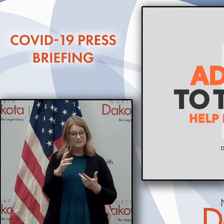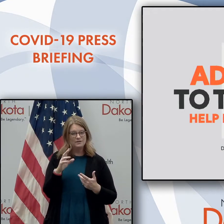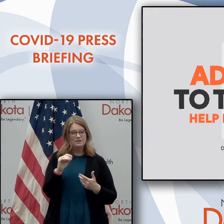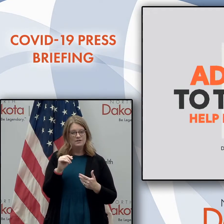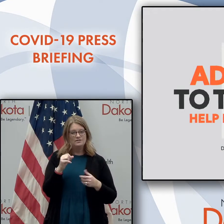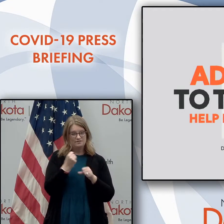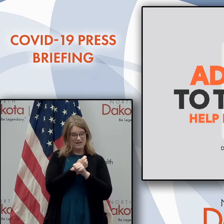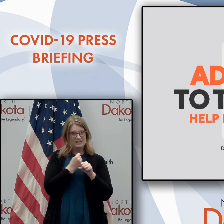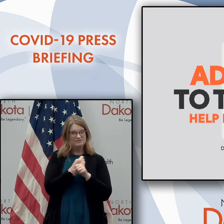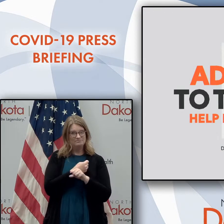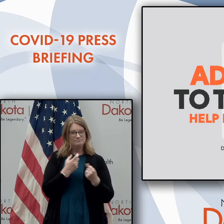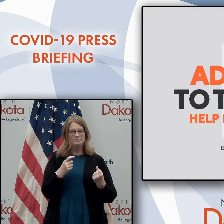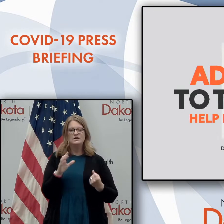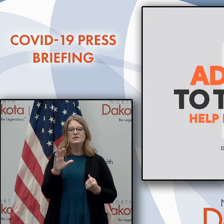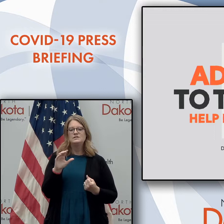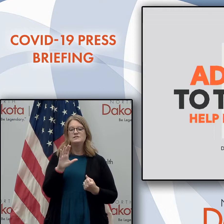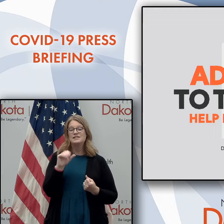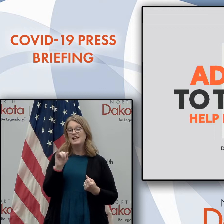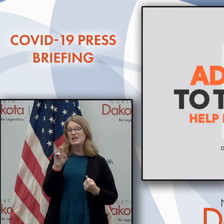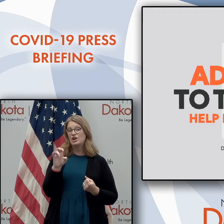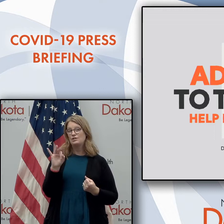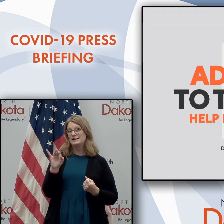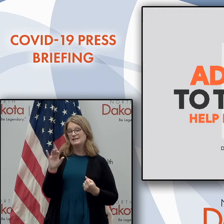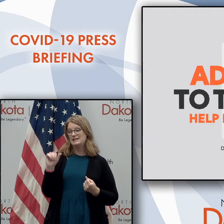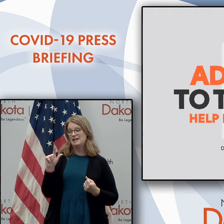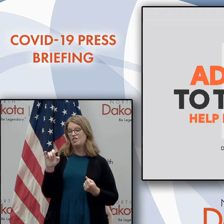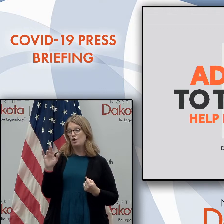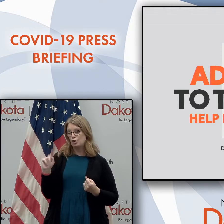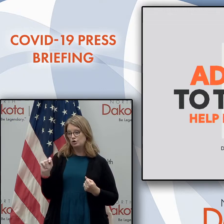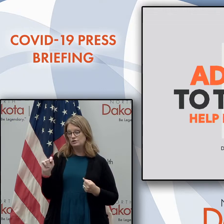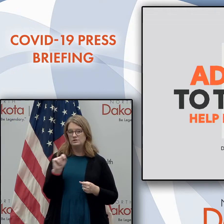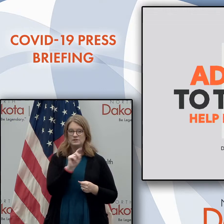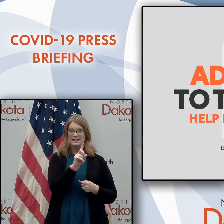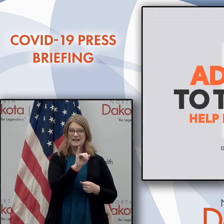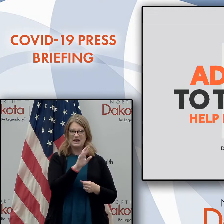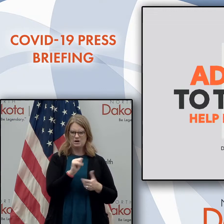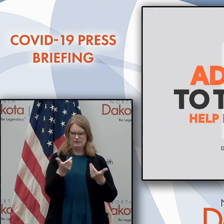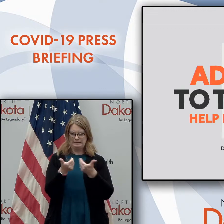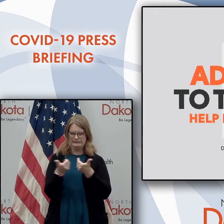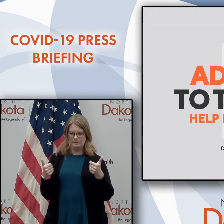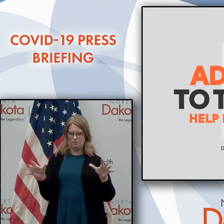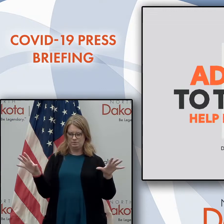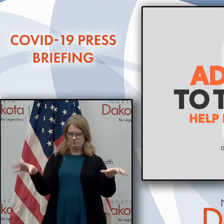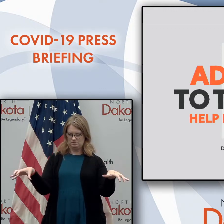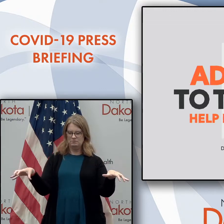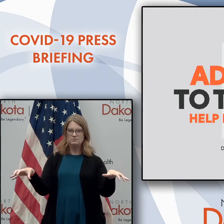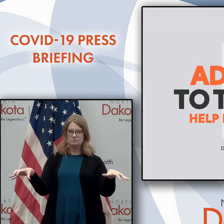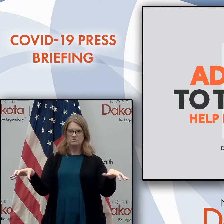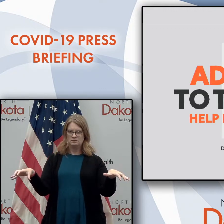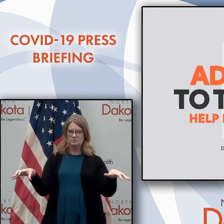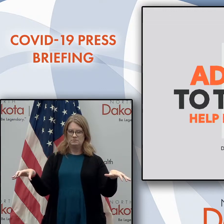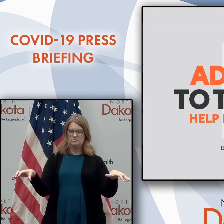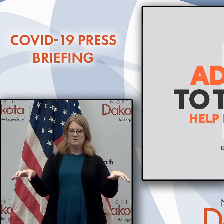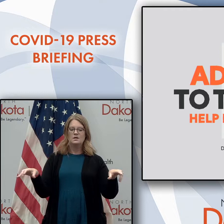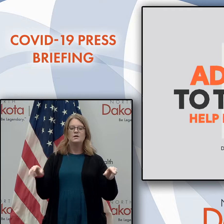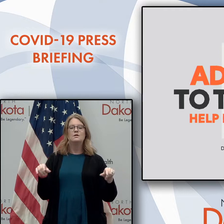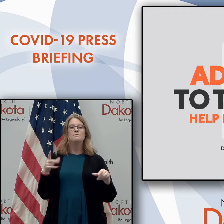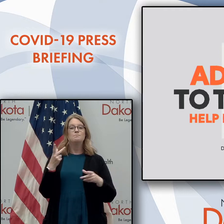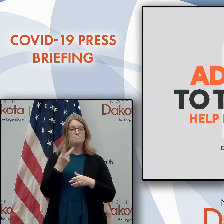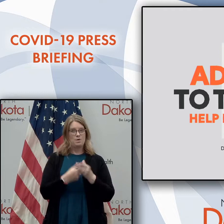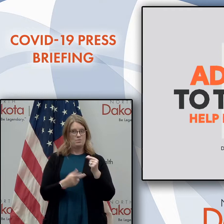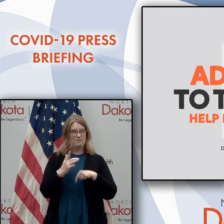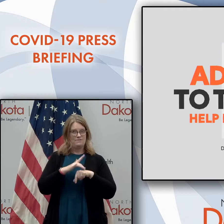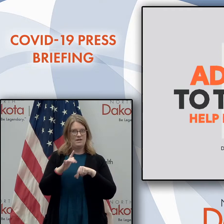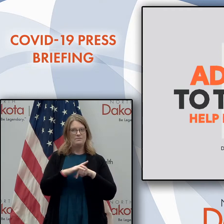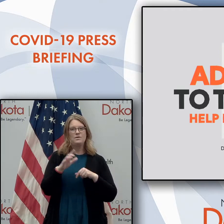COVID-19. The CARE-19 alert and CARE-19 diary are two separate apps. Both of them can be found either